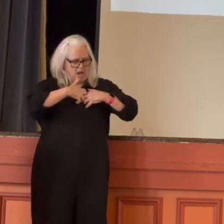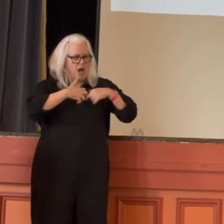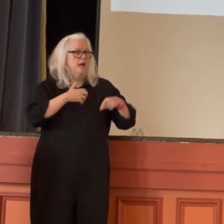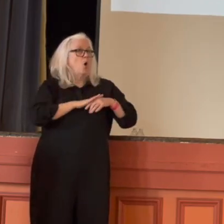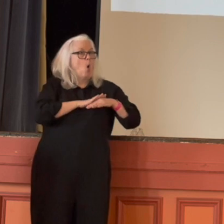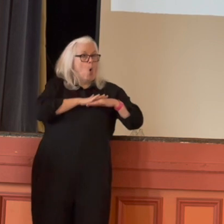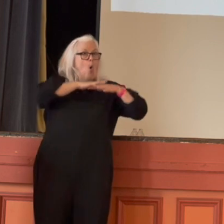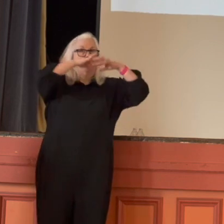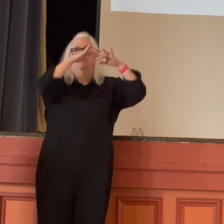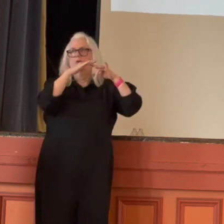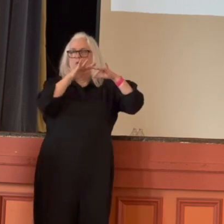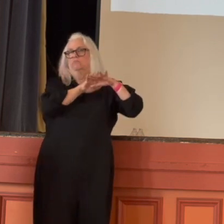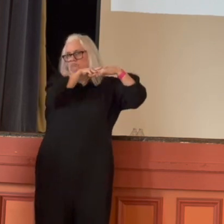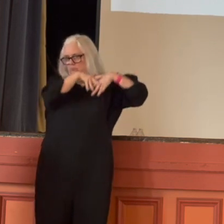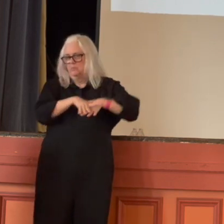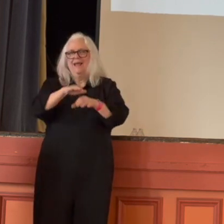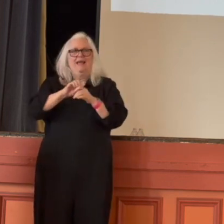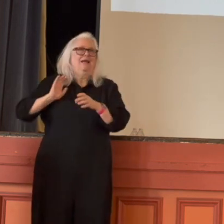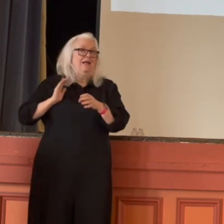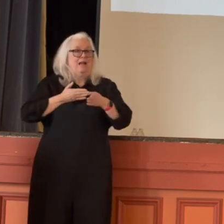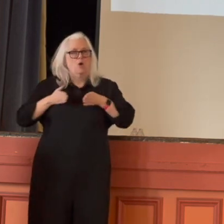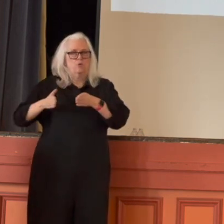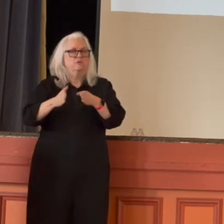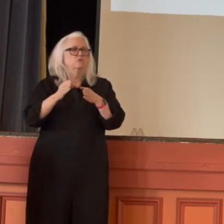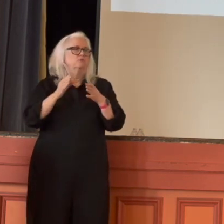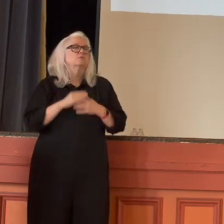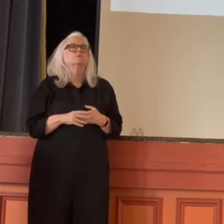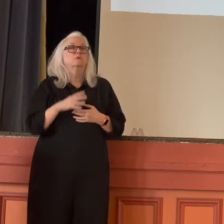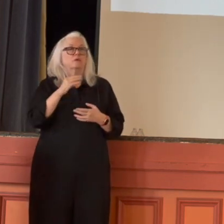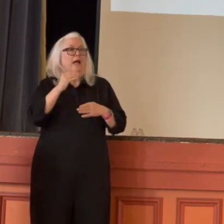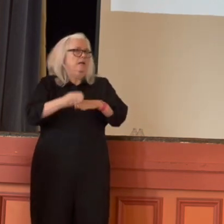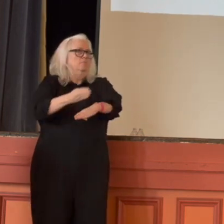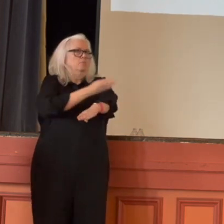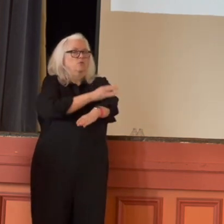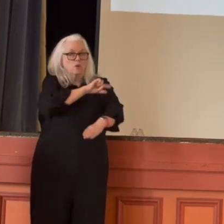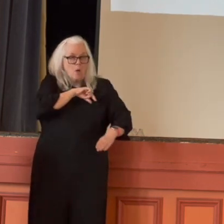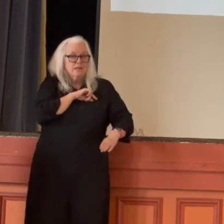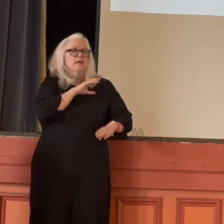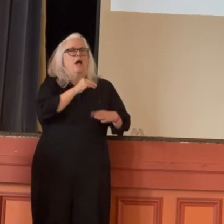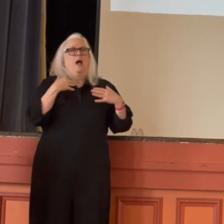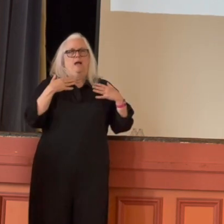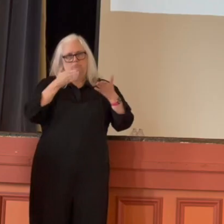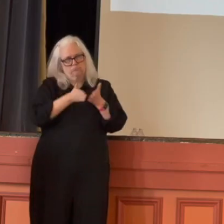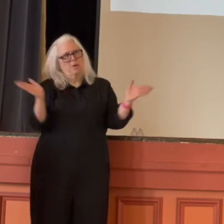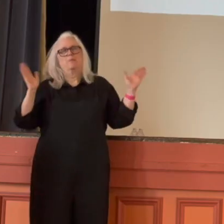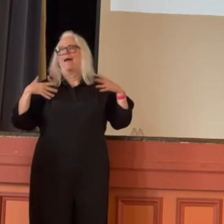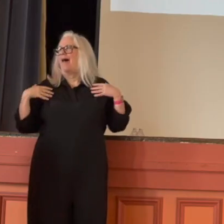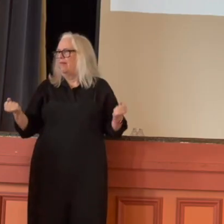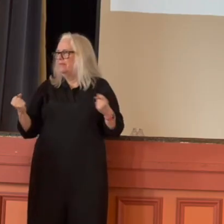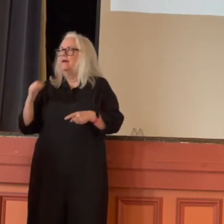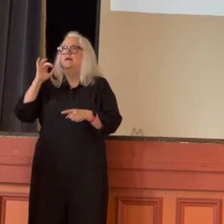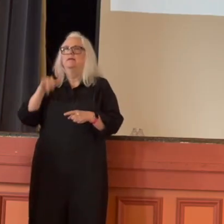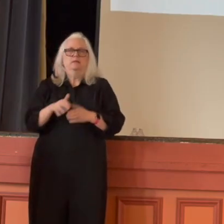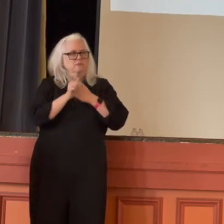to improve water quality and public health. It's also used for infrastructure investment to drive neighborhood